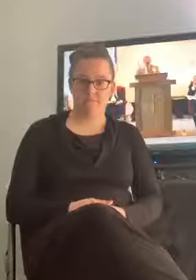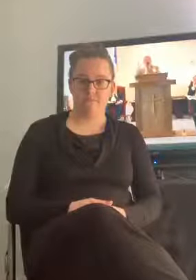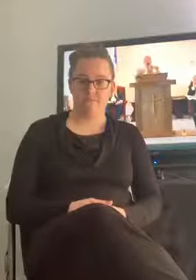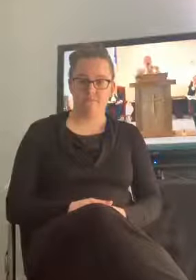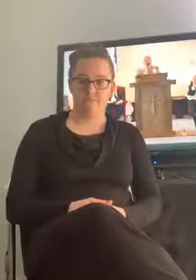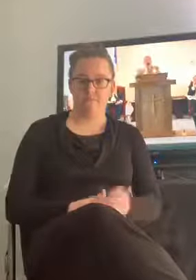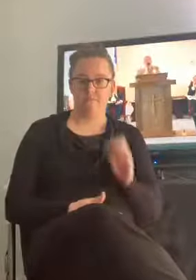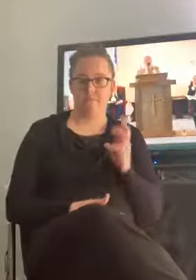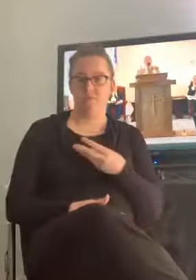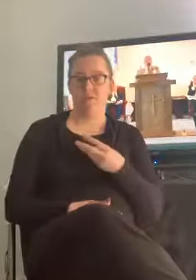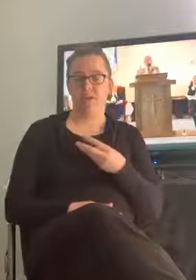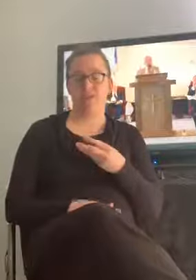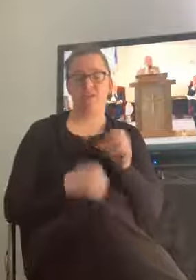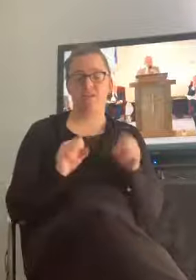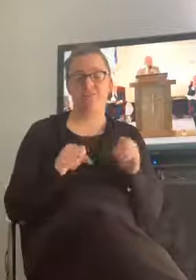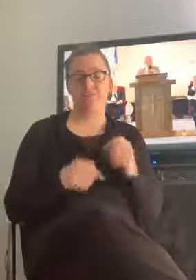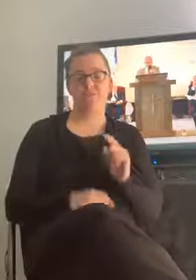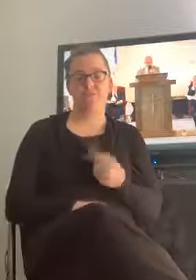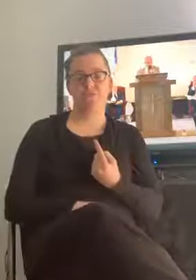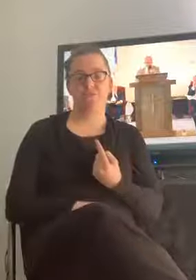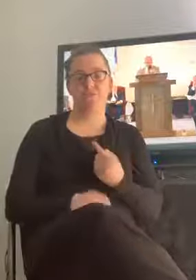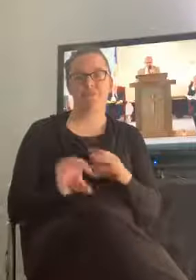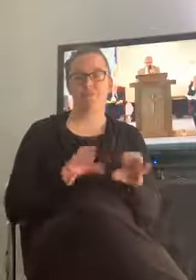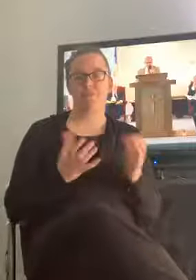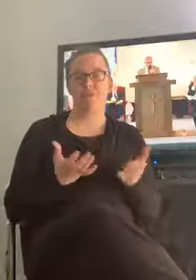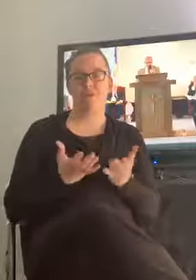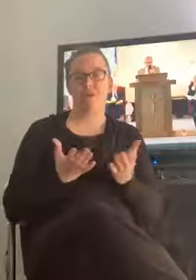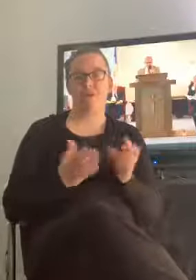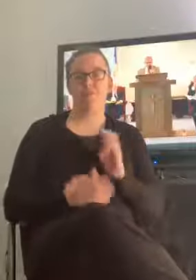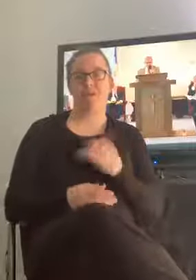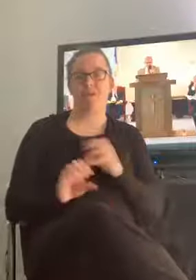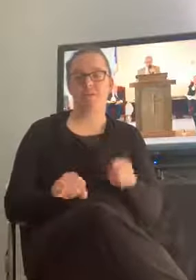We can only do what we can do.